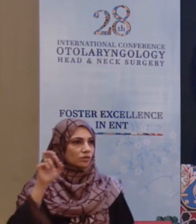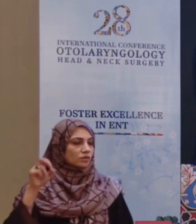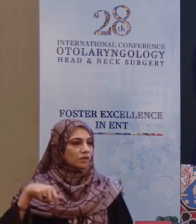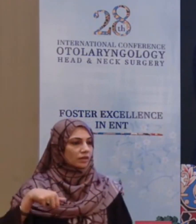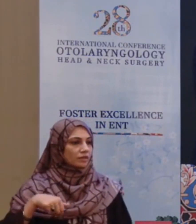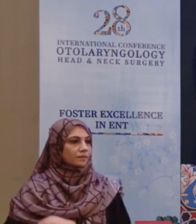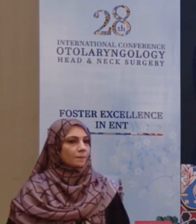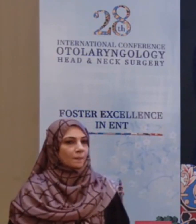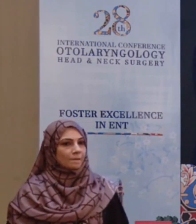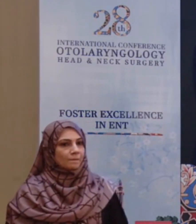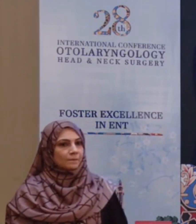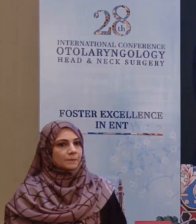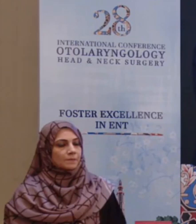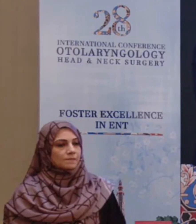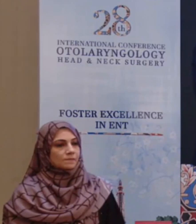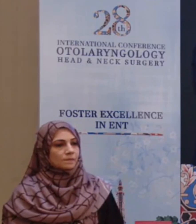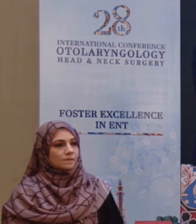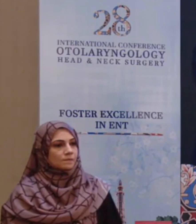magnetic